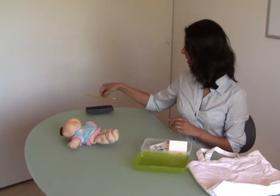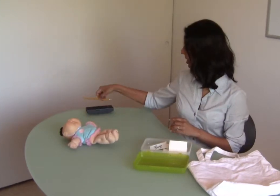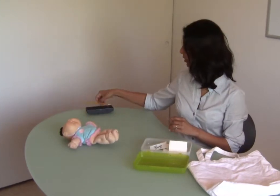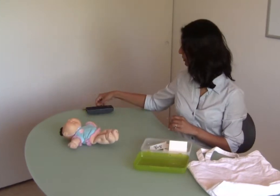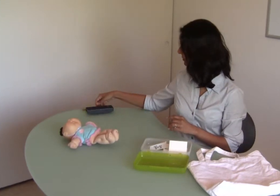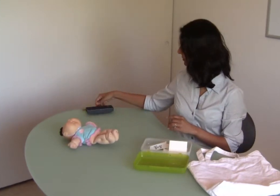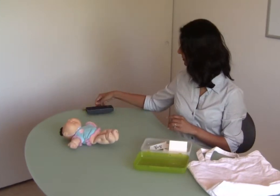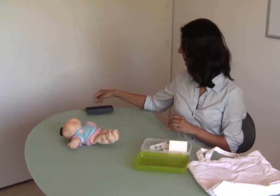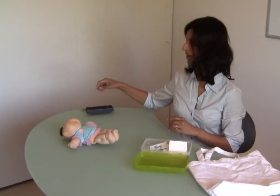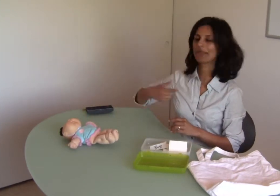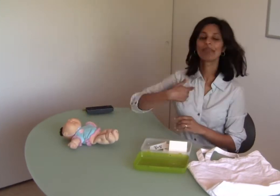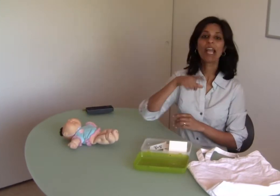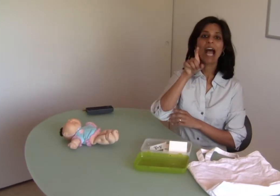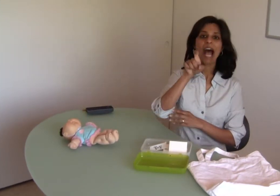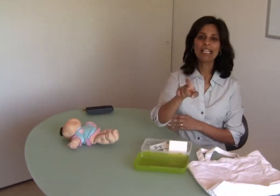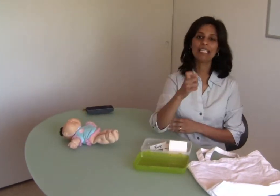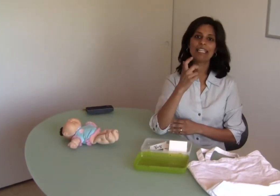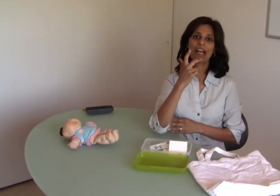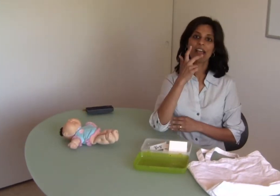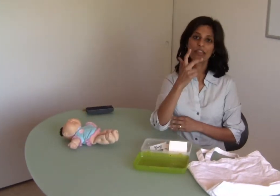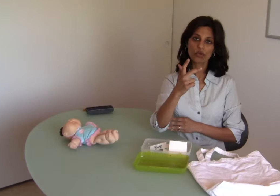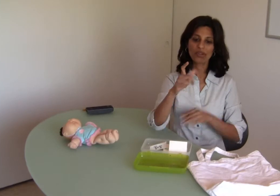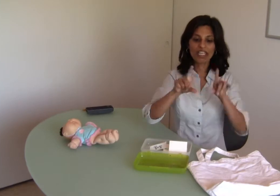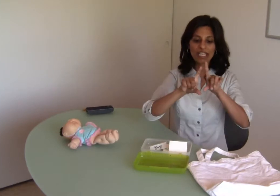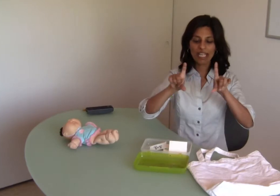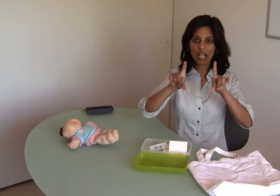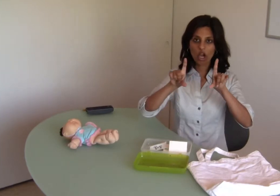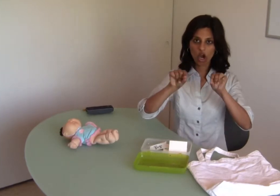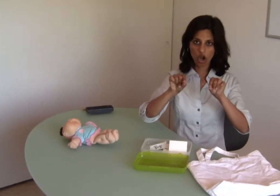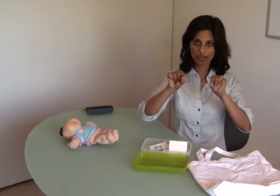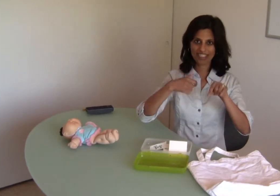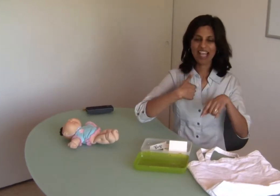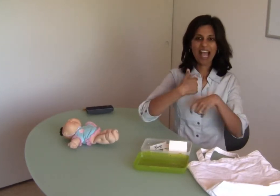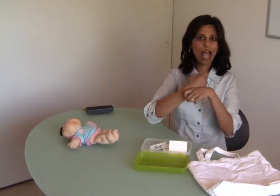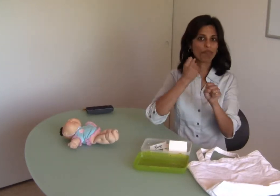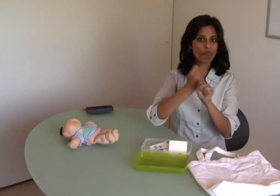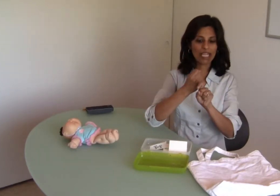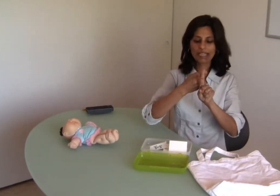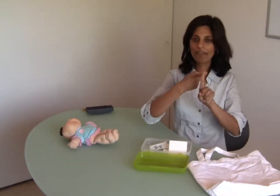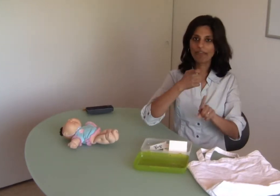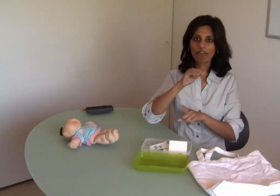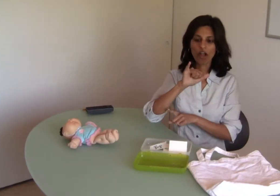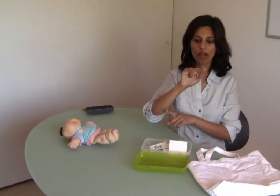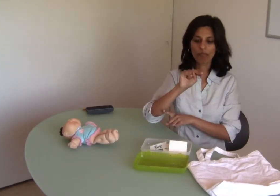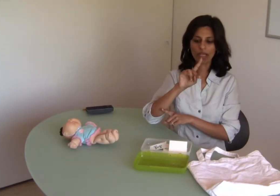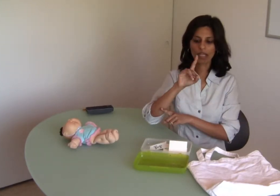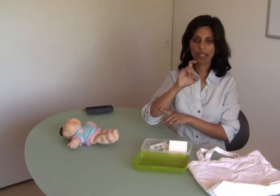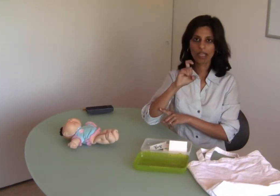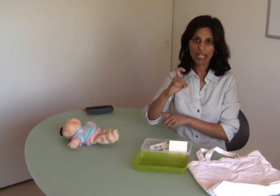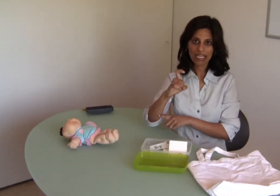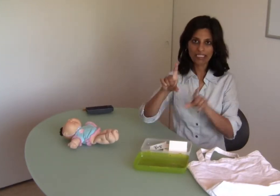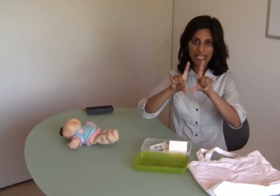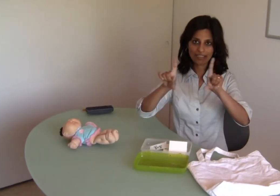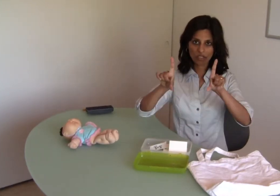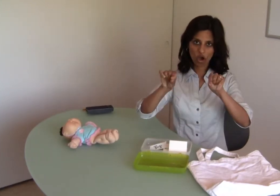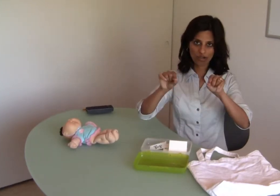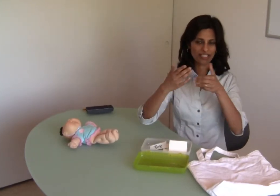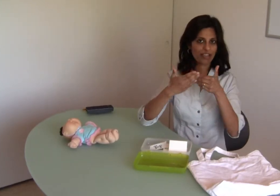Hello. Okay. I need 3 cards. I made them from index cards. They